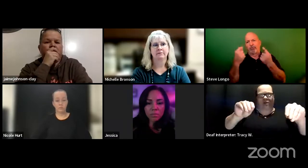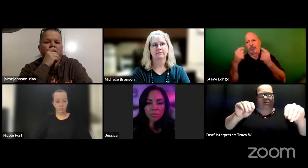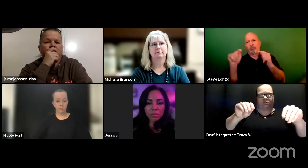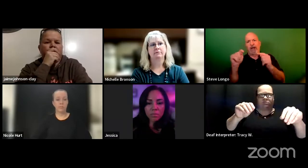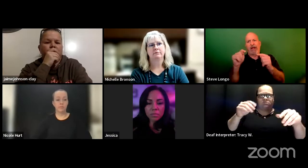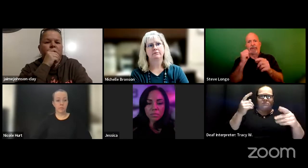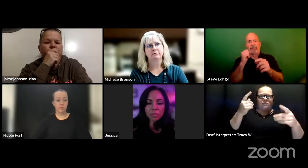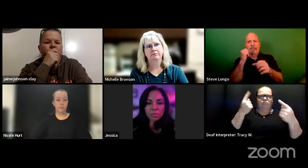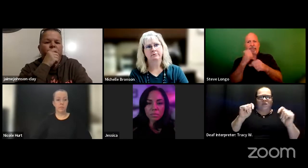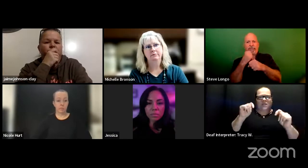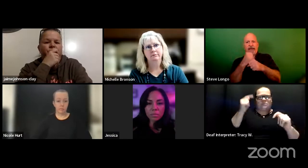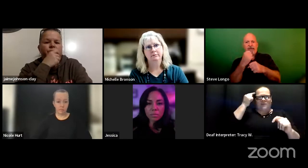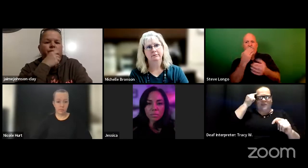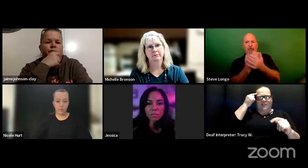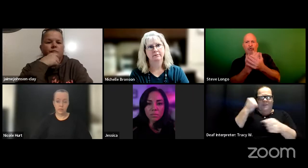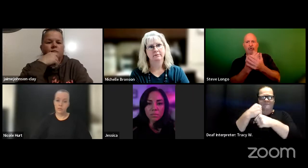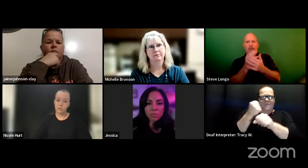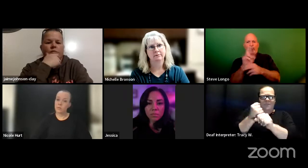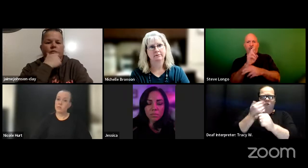huge profit off the sales,